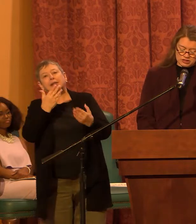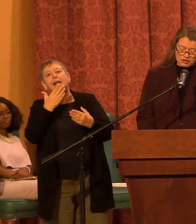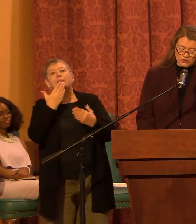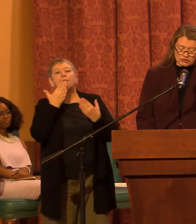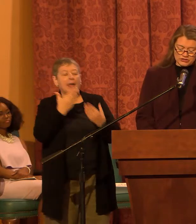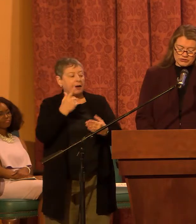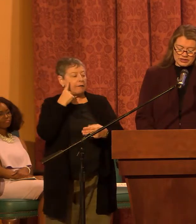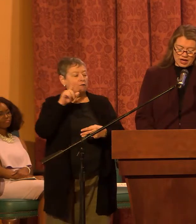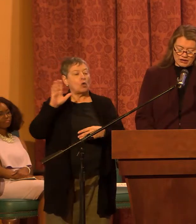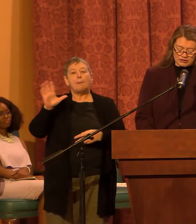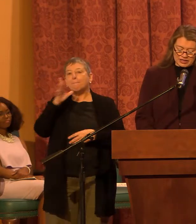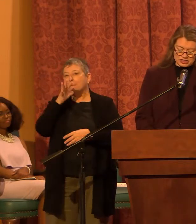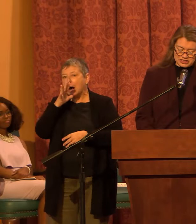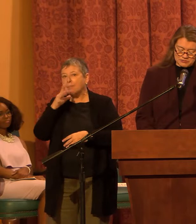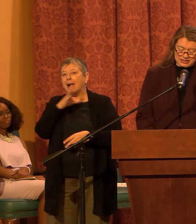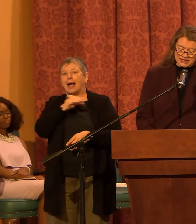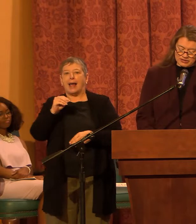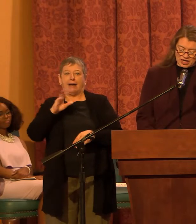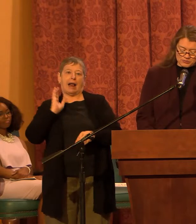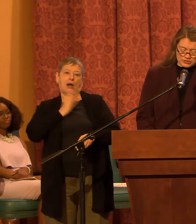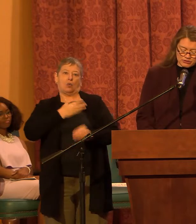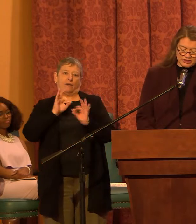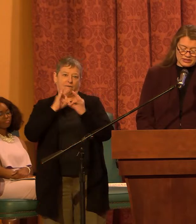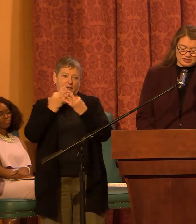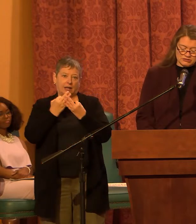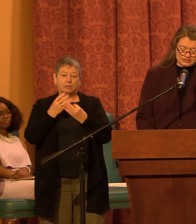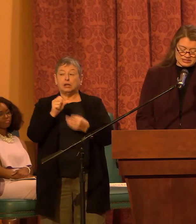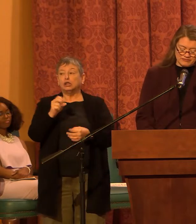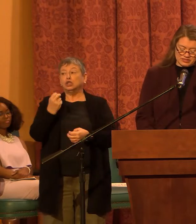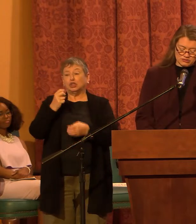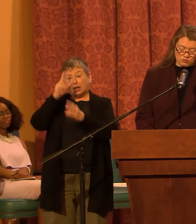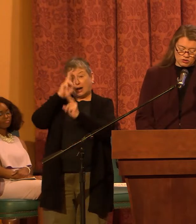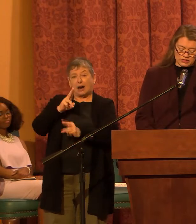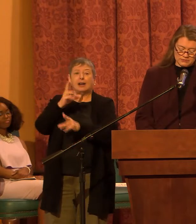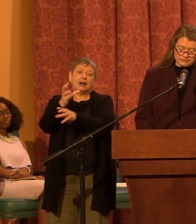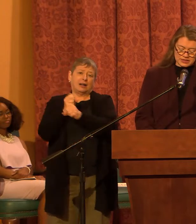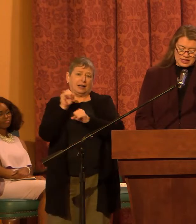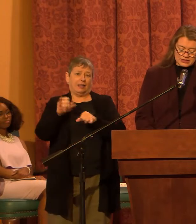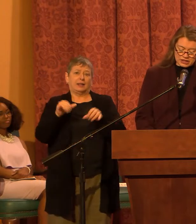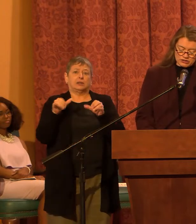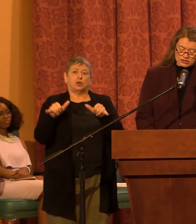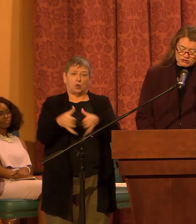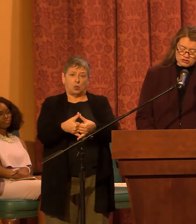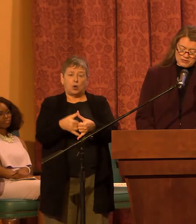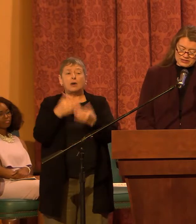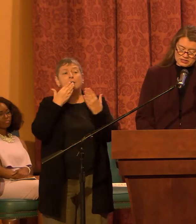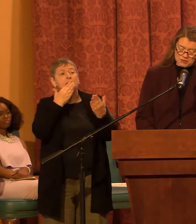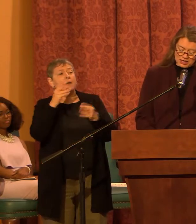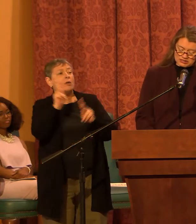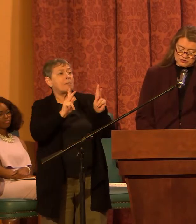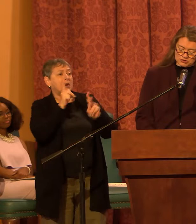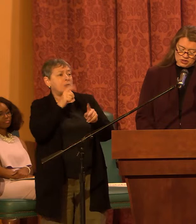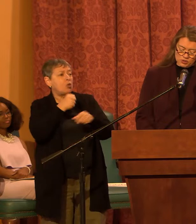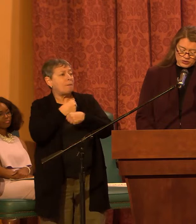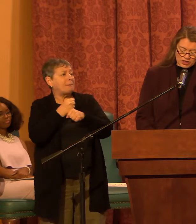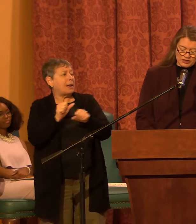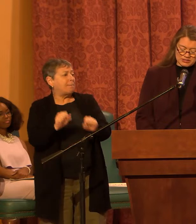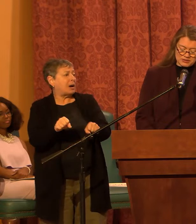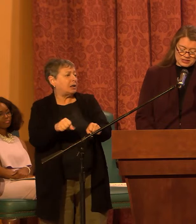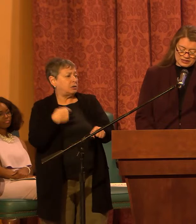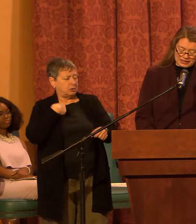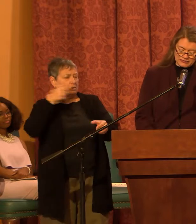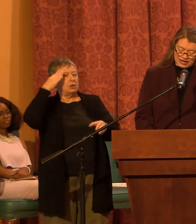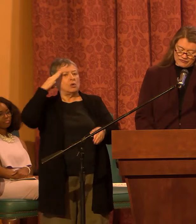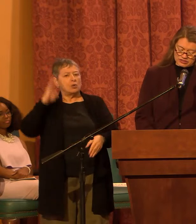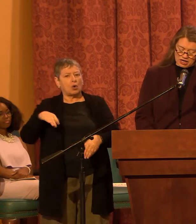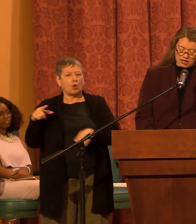ours. We are truly honored that she has been given the opportunity to receive this award. Thank you to those who made this possible. We know it has